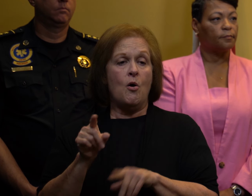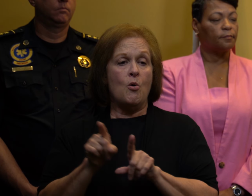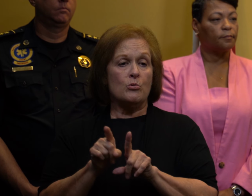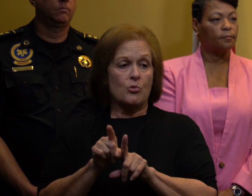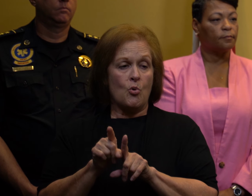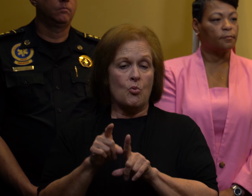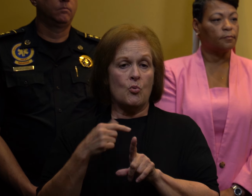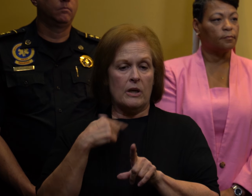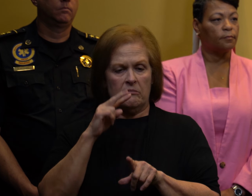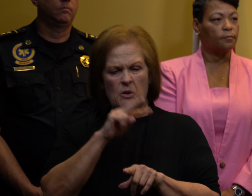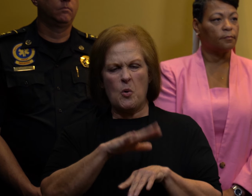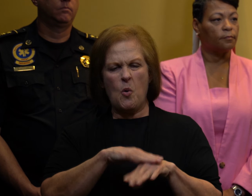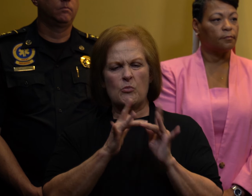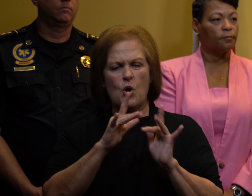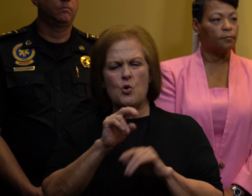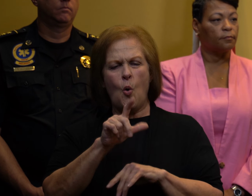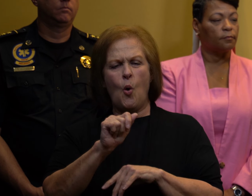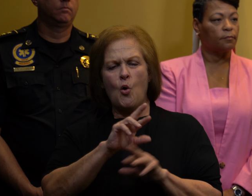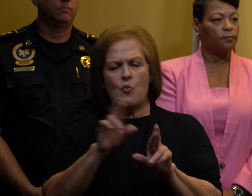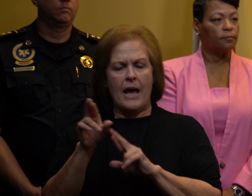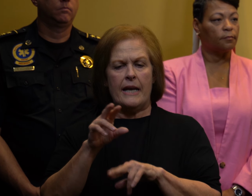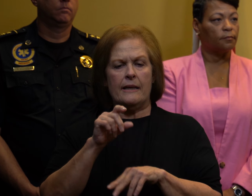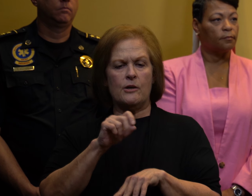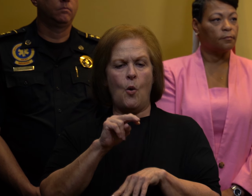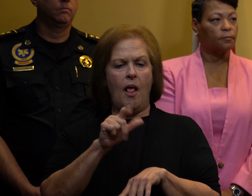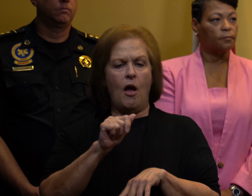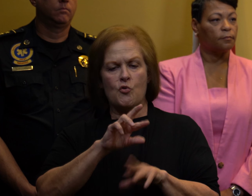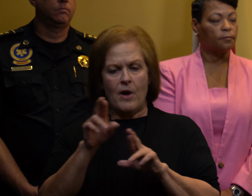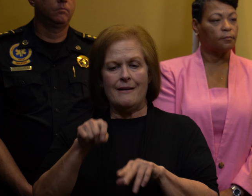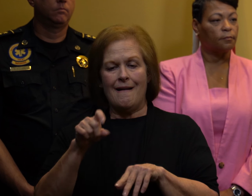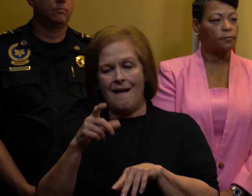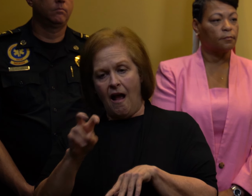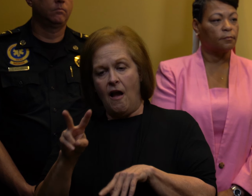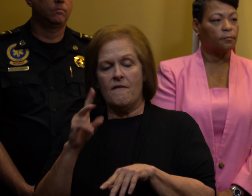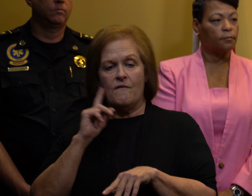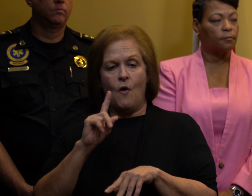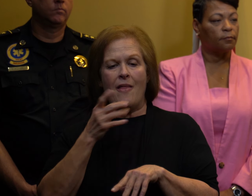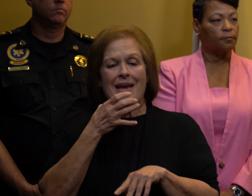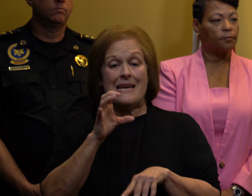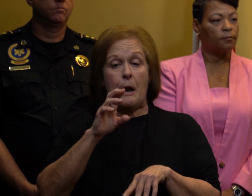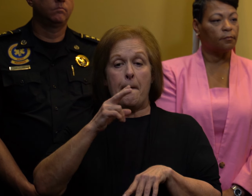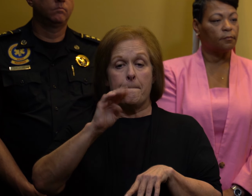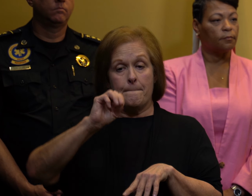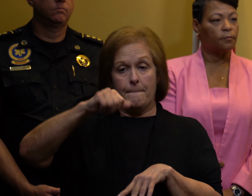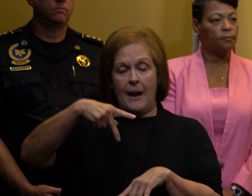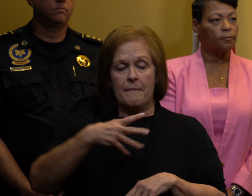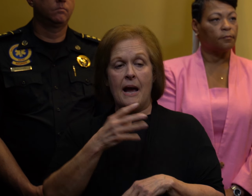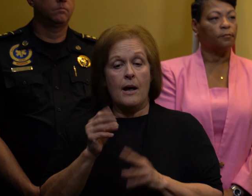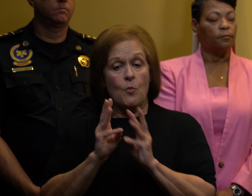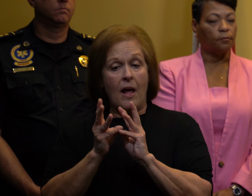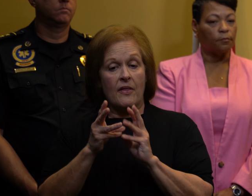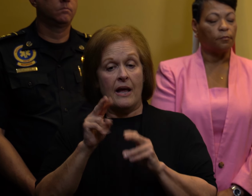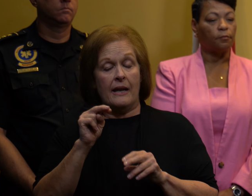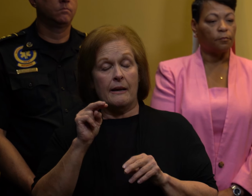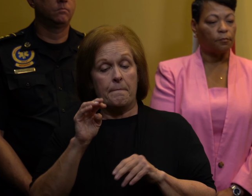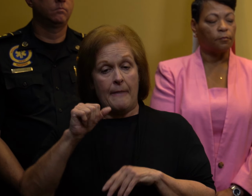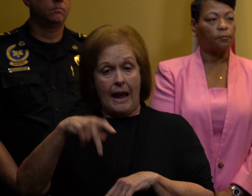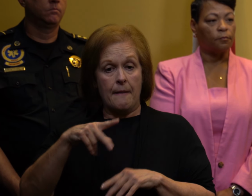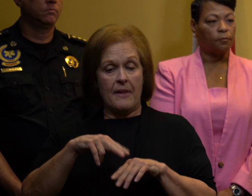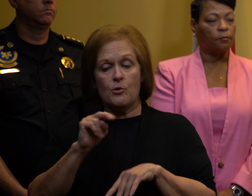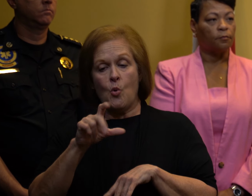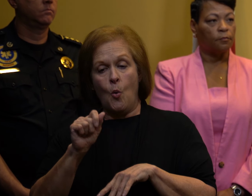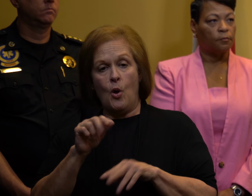we're on social media at NOLA Ready and ready.nola.gov for that heat relief map. I also promote weatherwise.nola.gov. That is